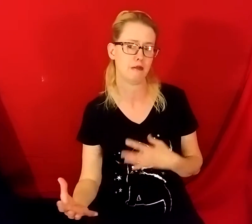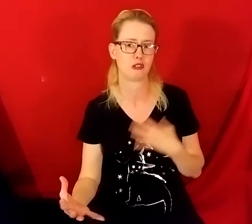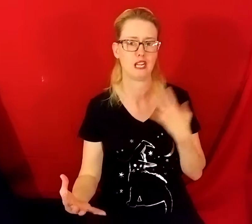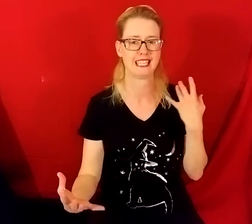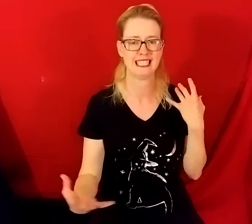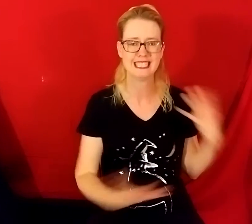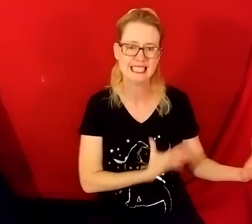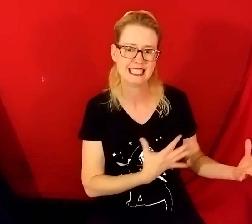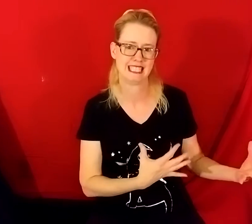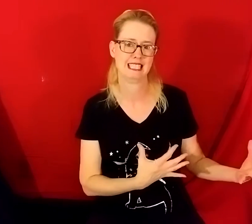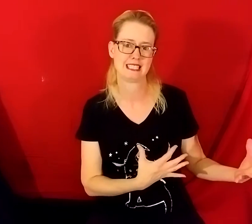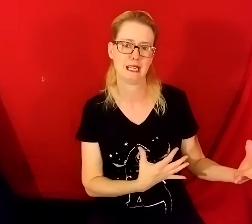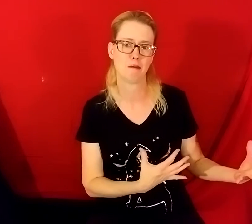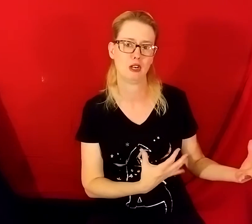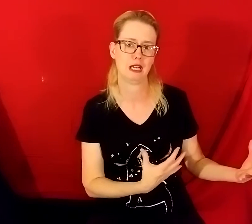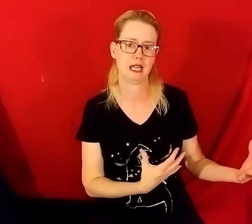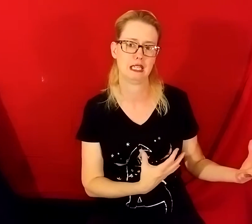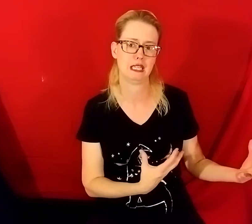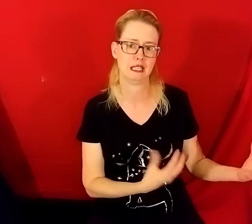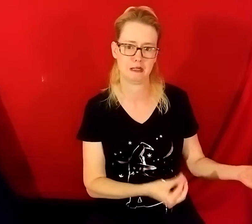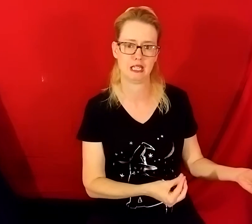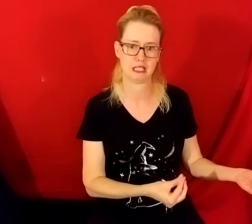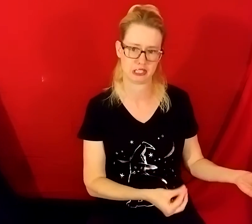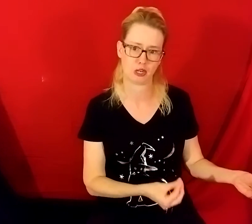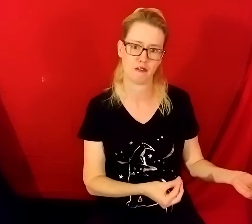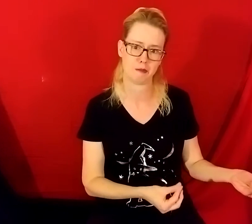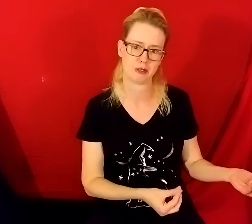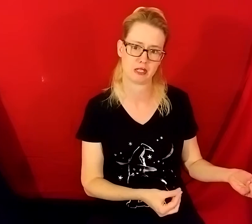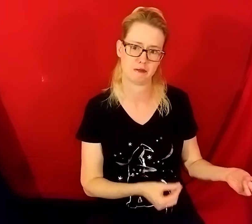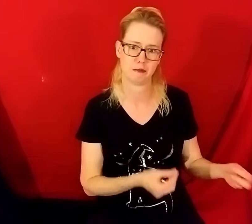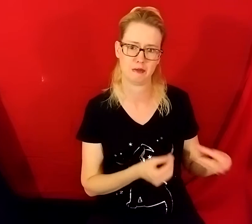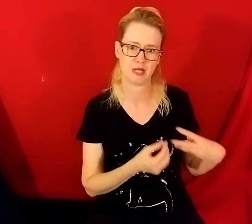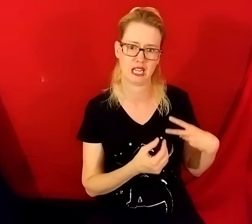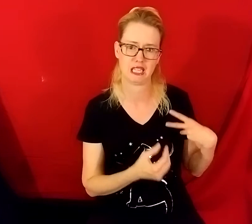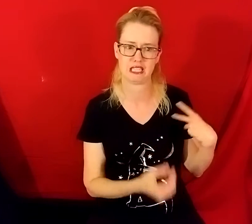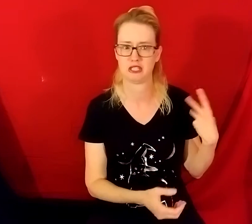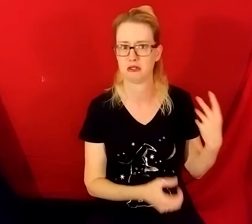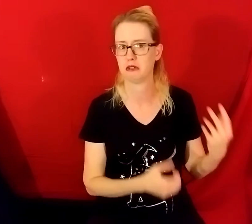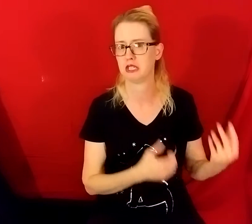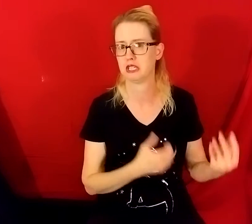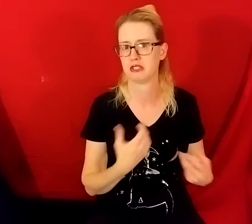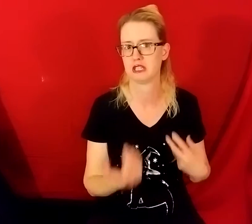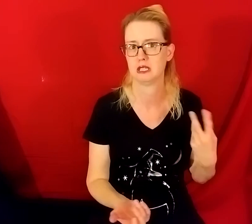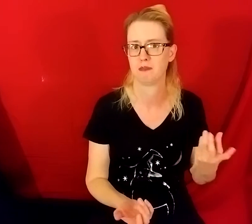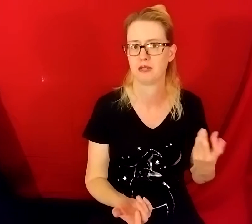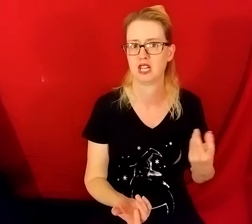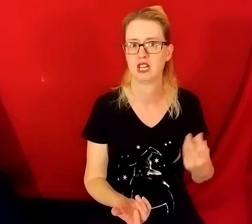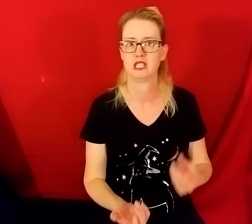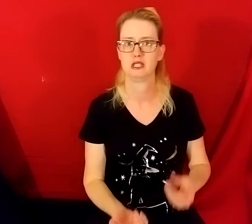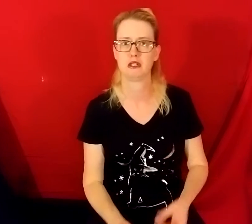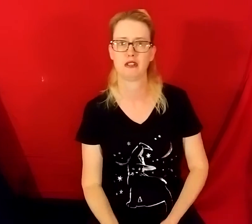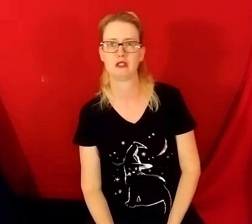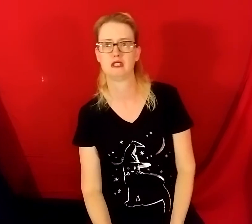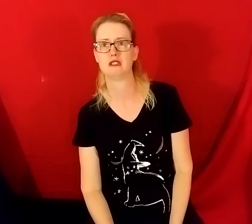trying to get somewhere, a start from himself, and he's doing this, you know, unicycle, uh,